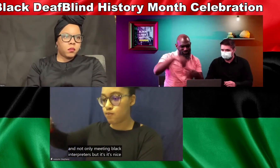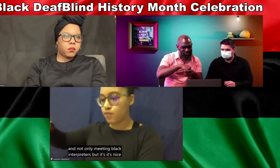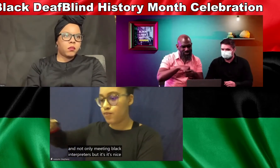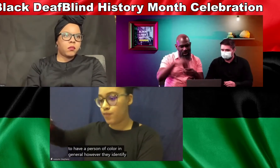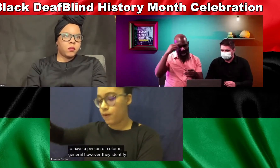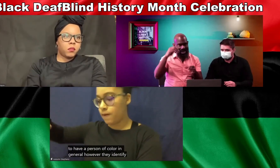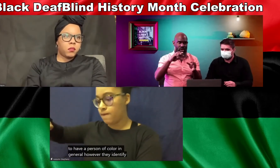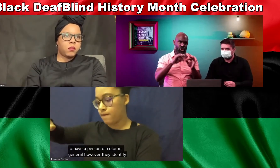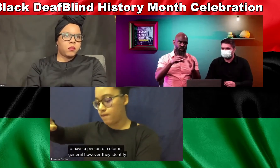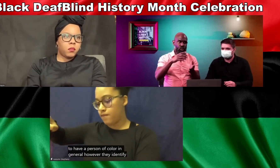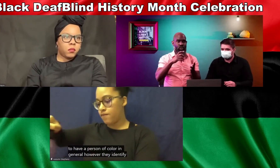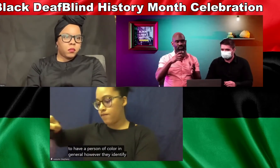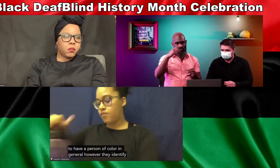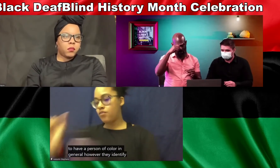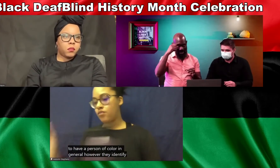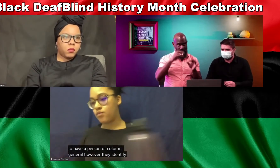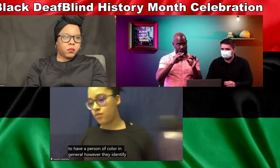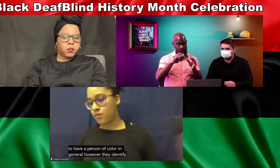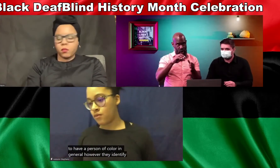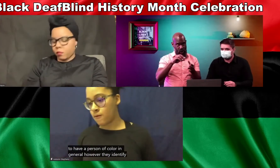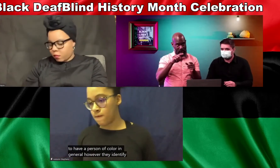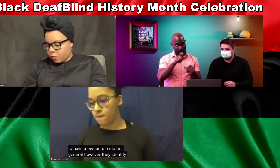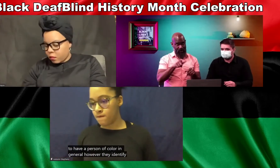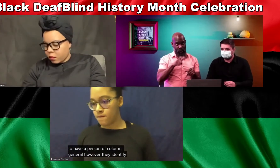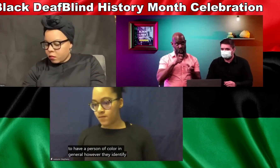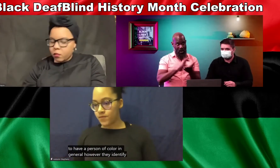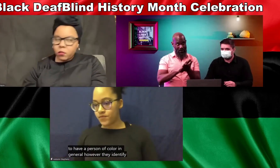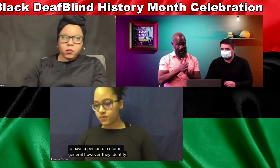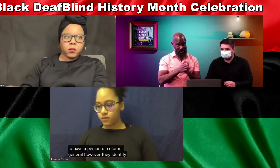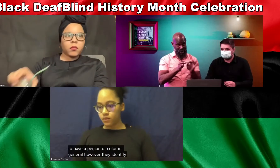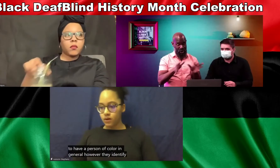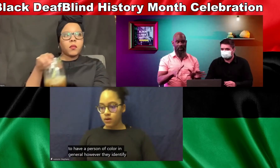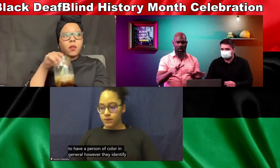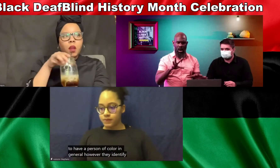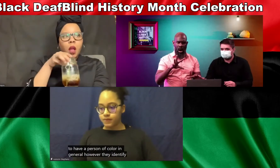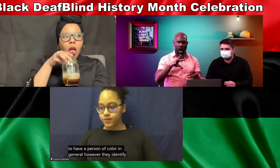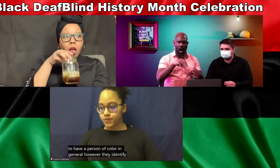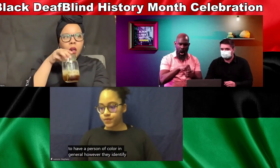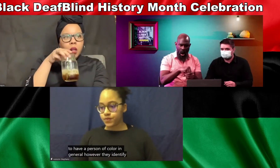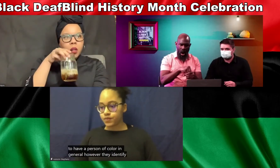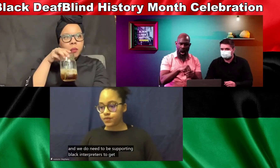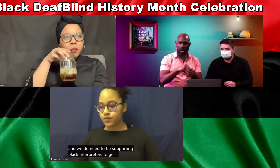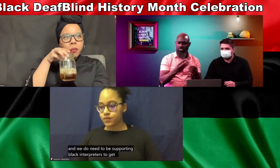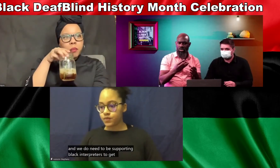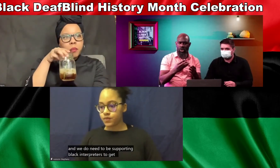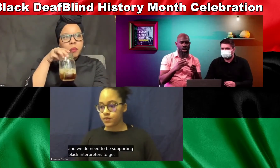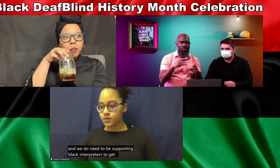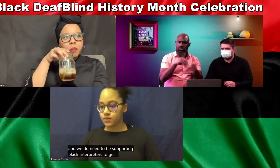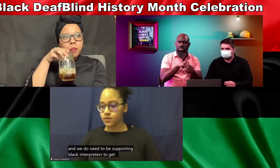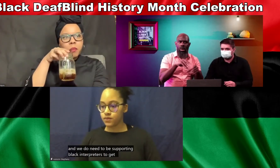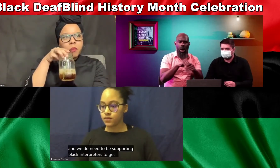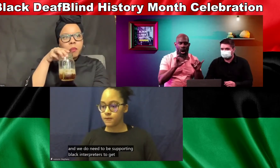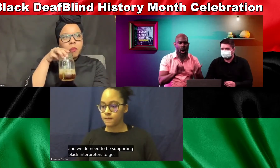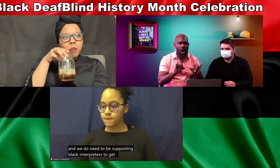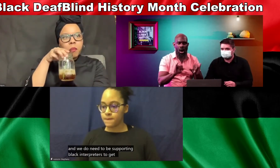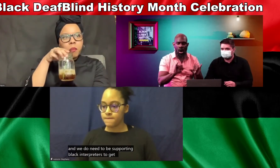And we do need to be supporting Black interpreters to get training and become skilled in